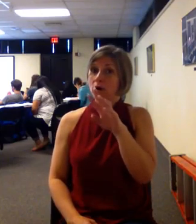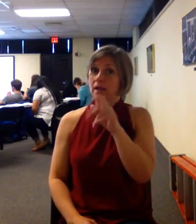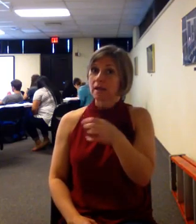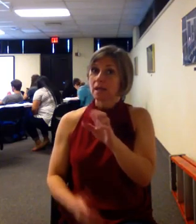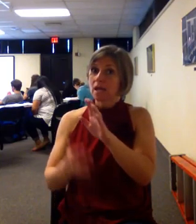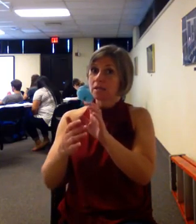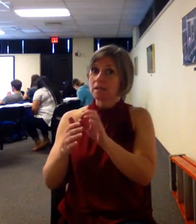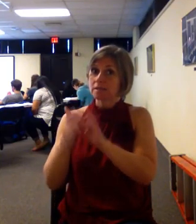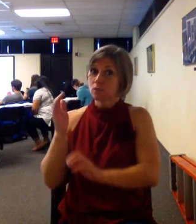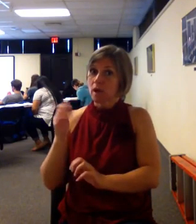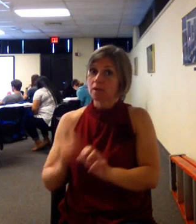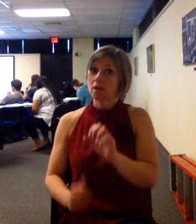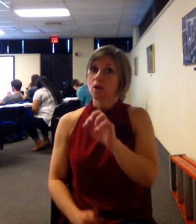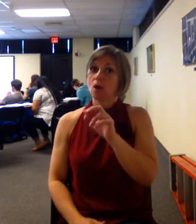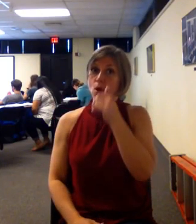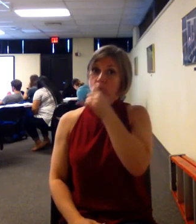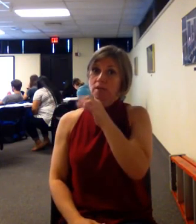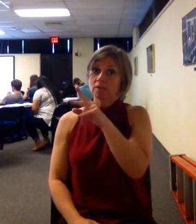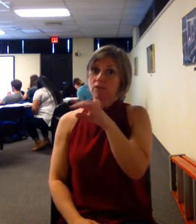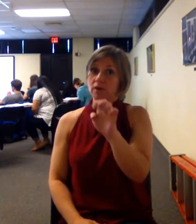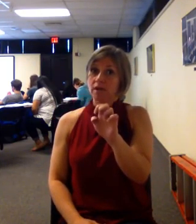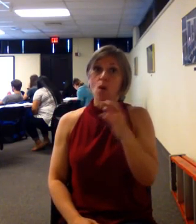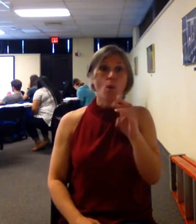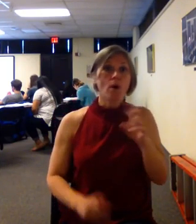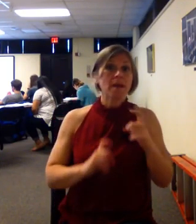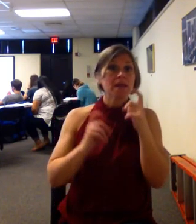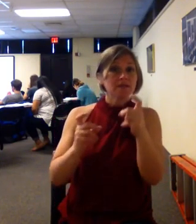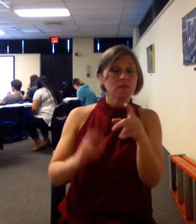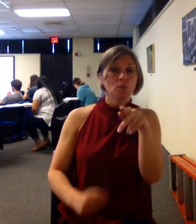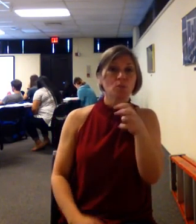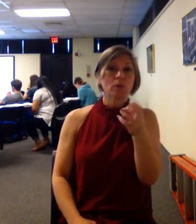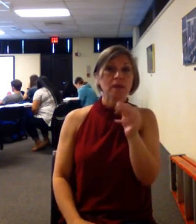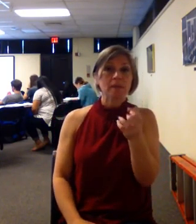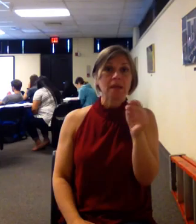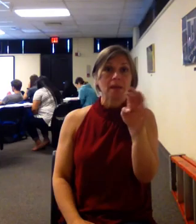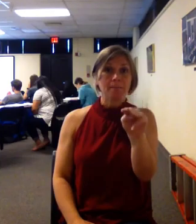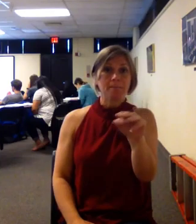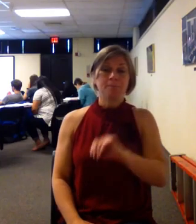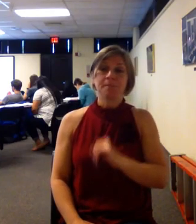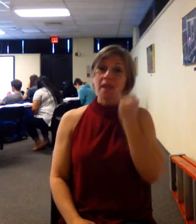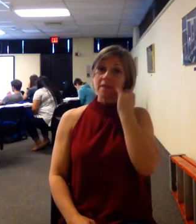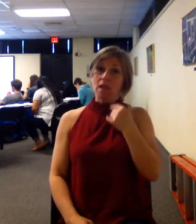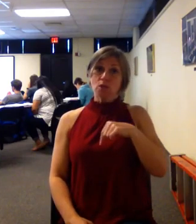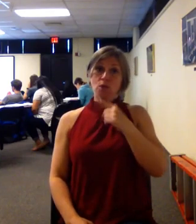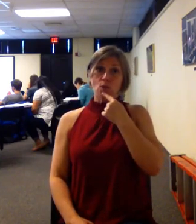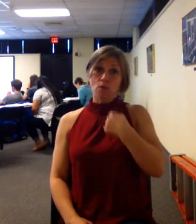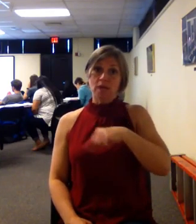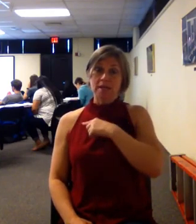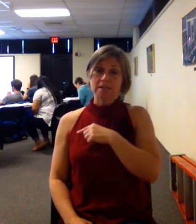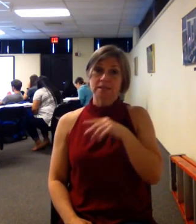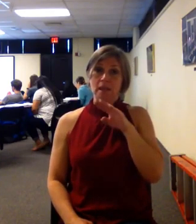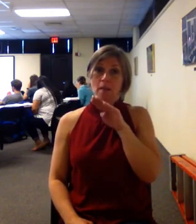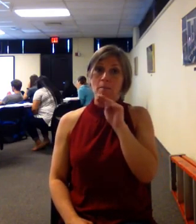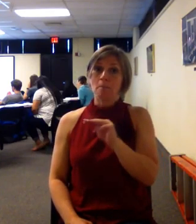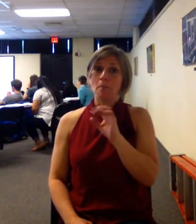out to get premium, or am I giving you premium? If they had told us the market premium is 10%, you wouldn't